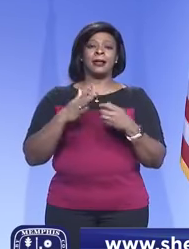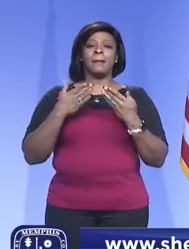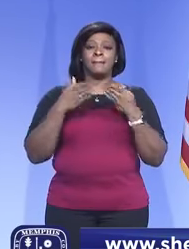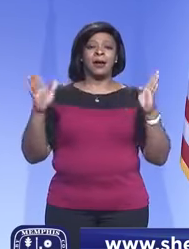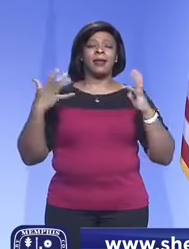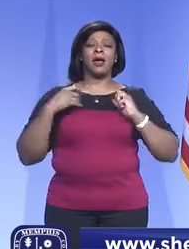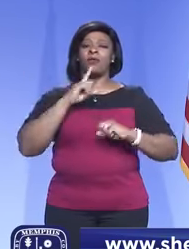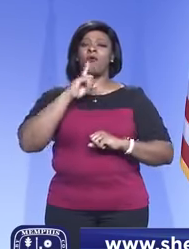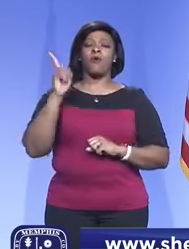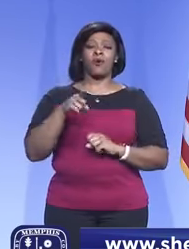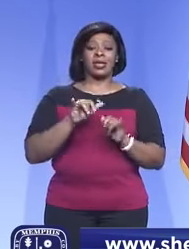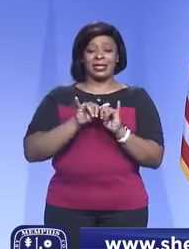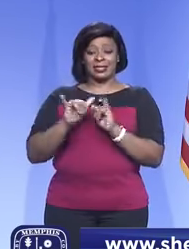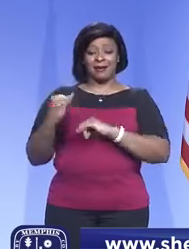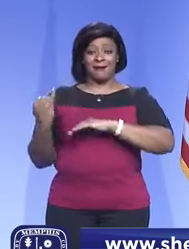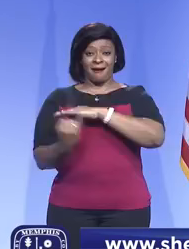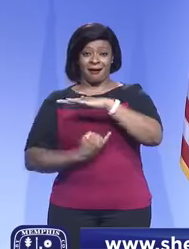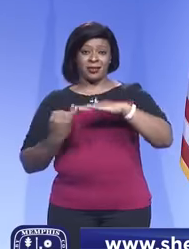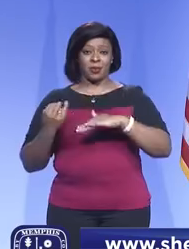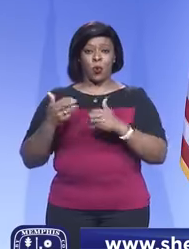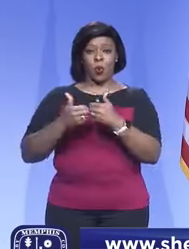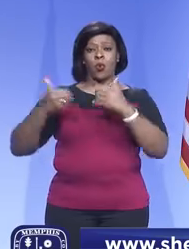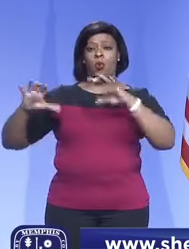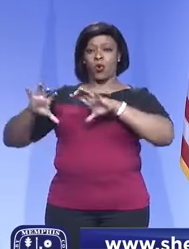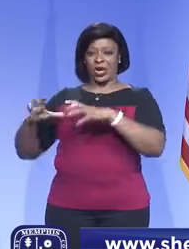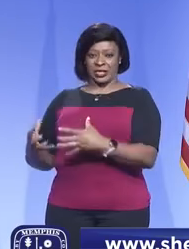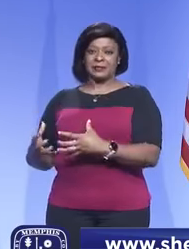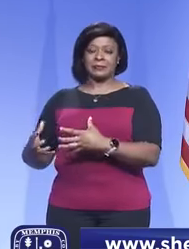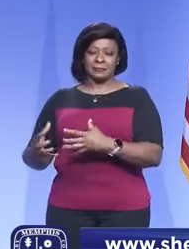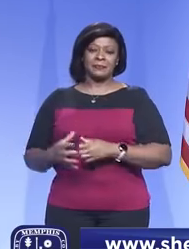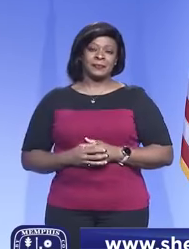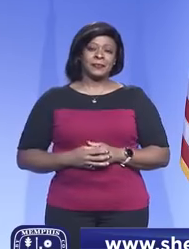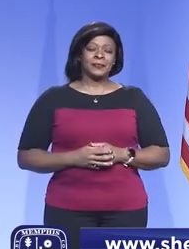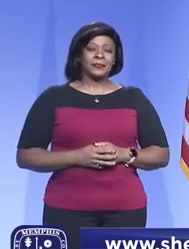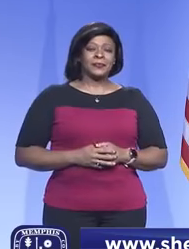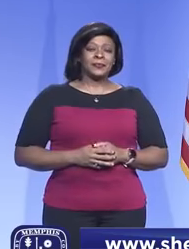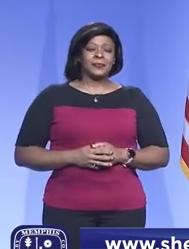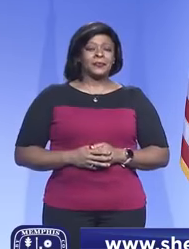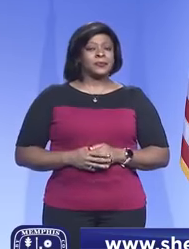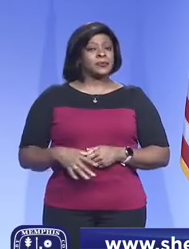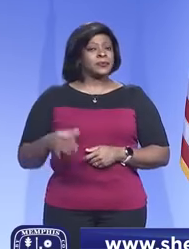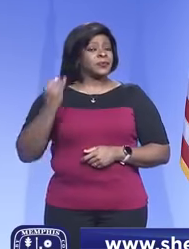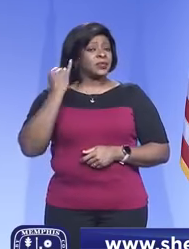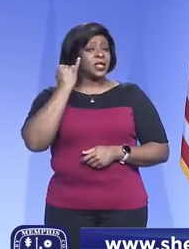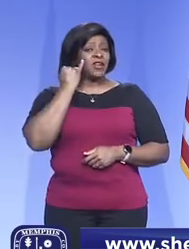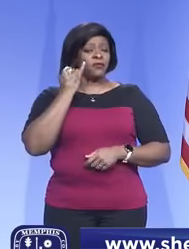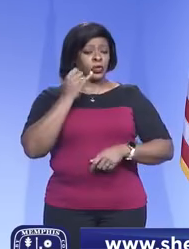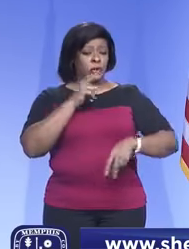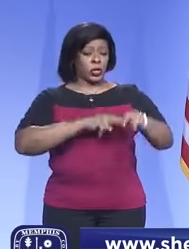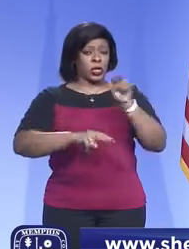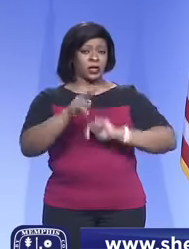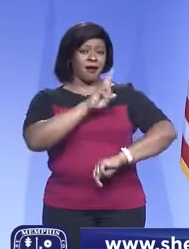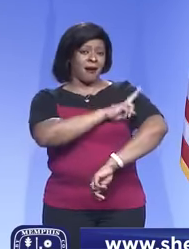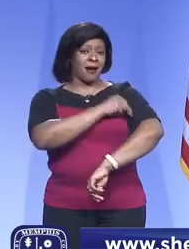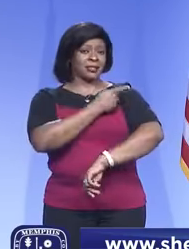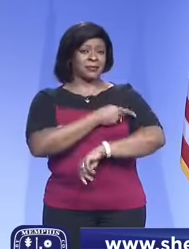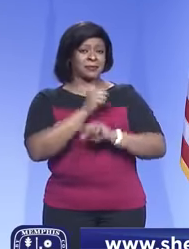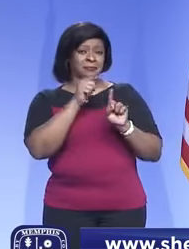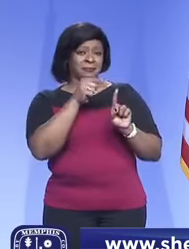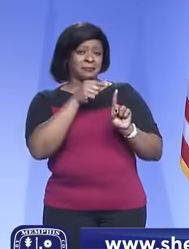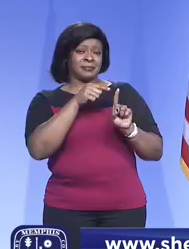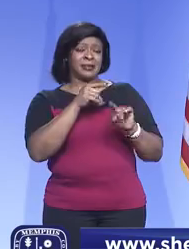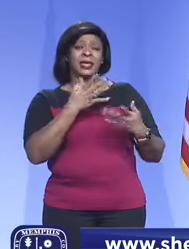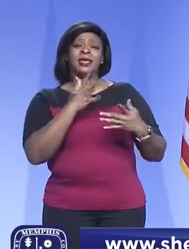order to either remain isolated or quarantined. If we look at hospital capacity,